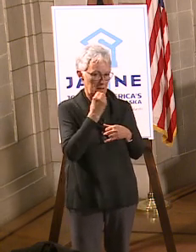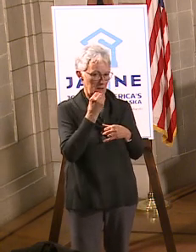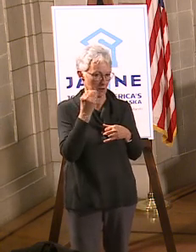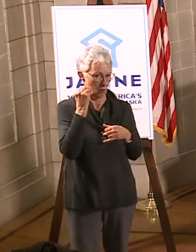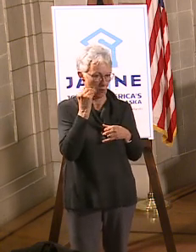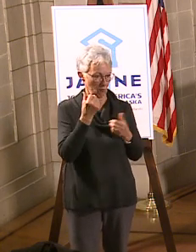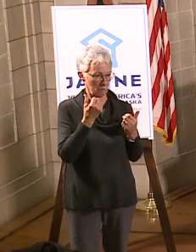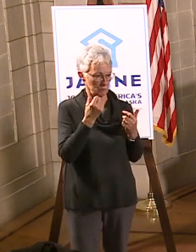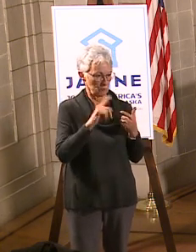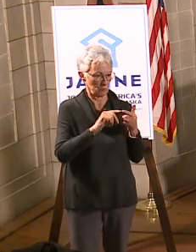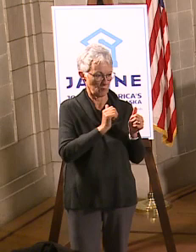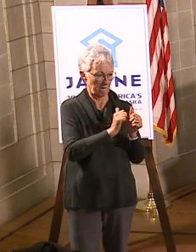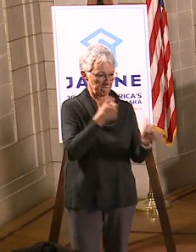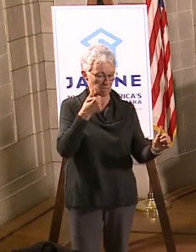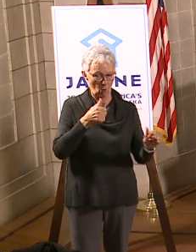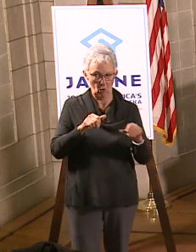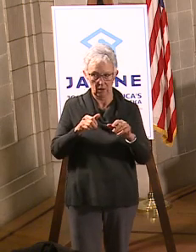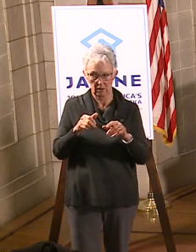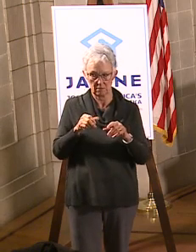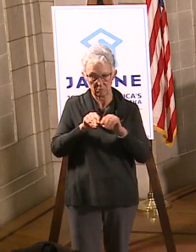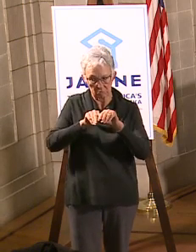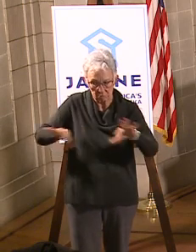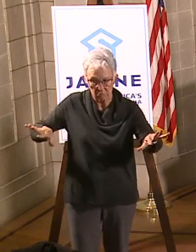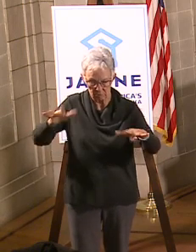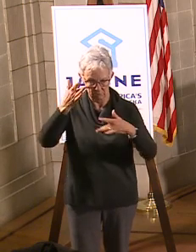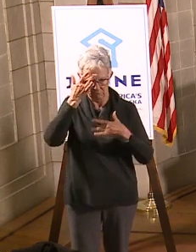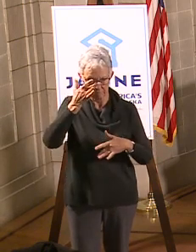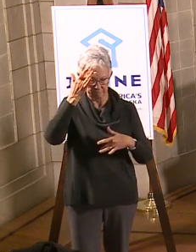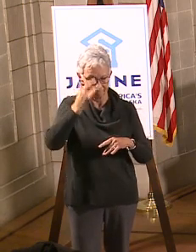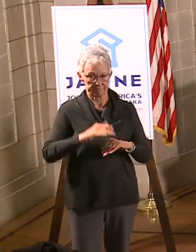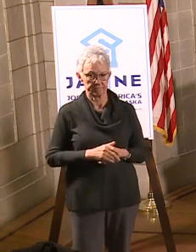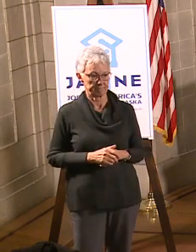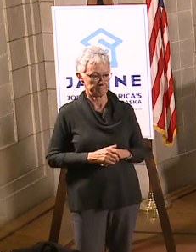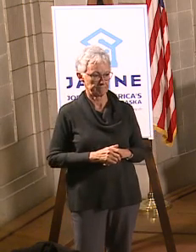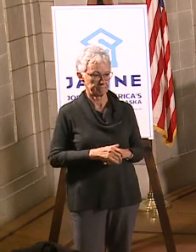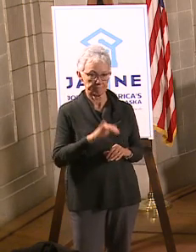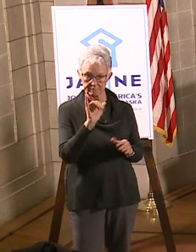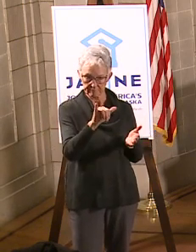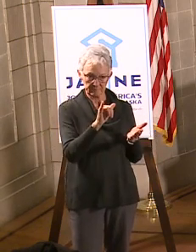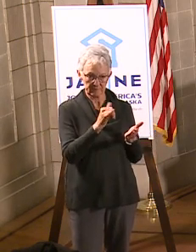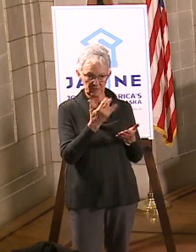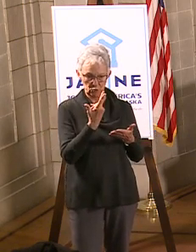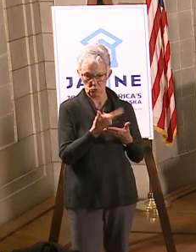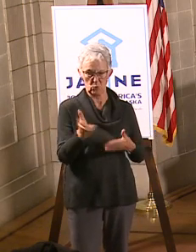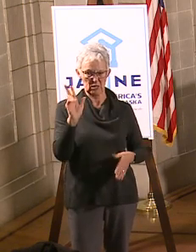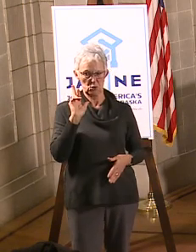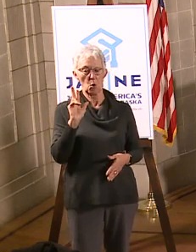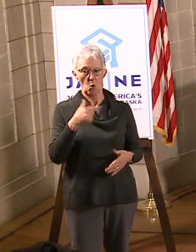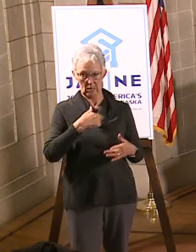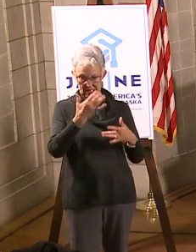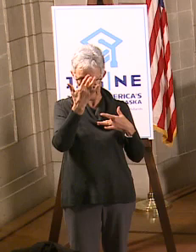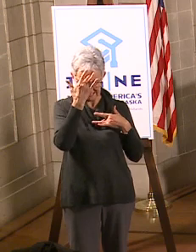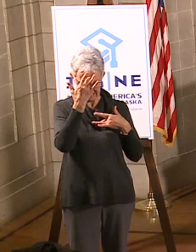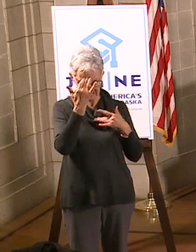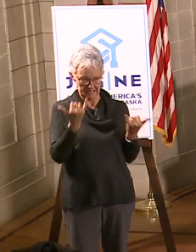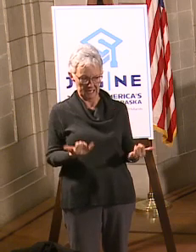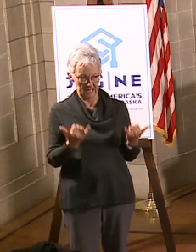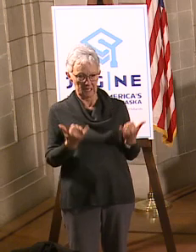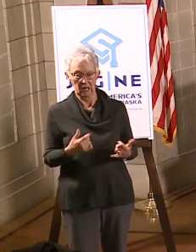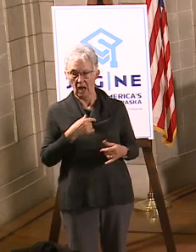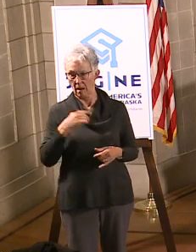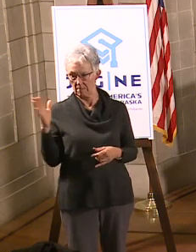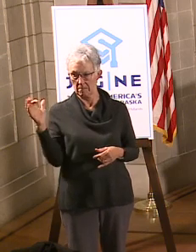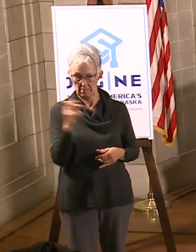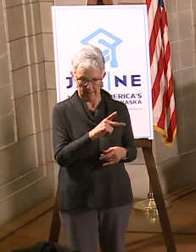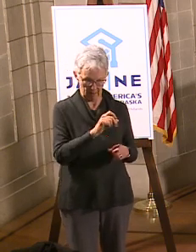else. It's been almost 3 weeks since I was ill. I have been back at work after being cleared